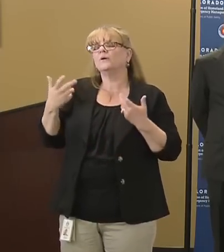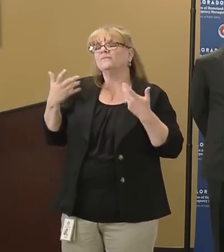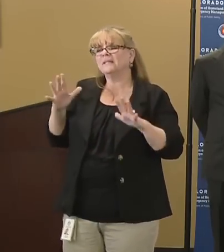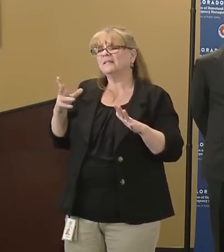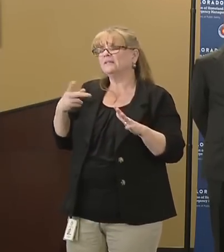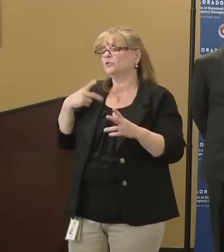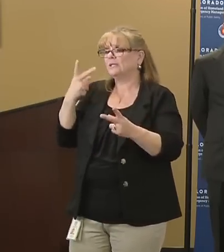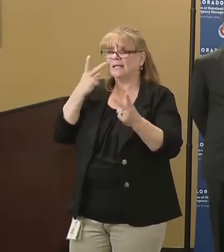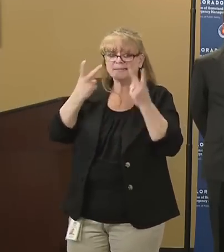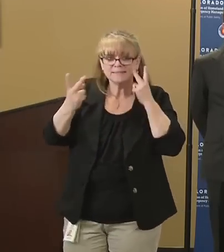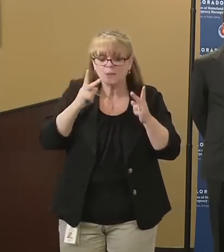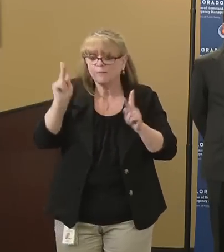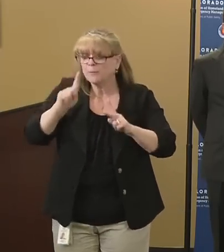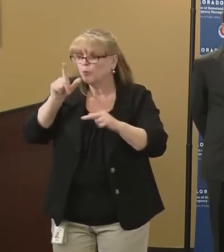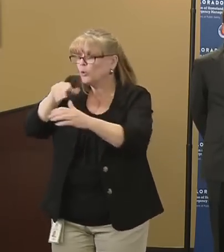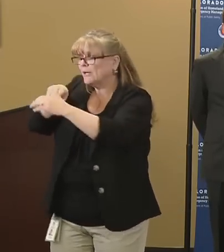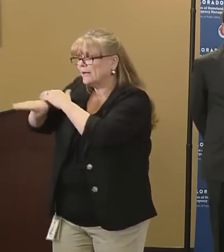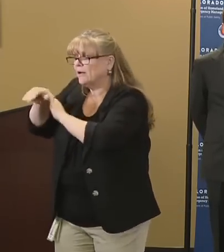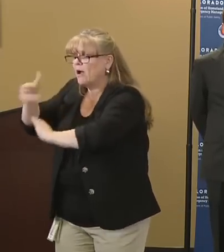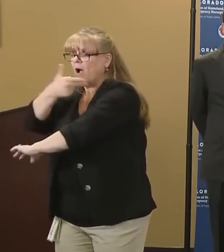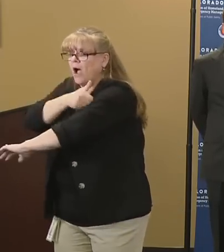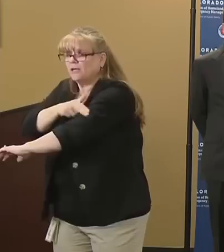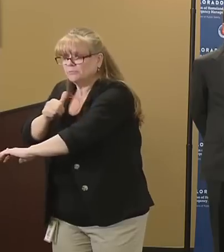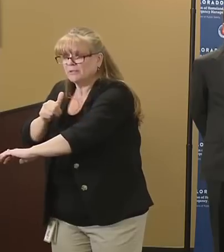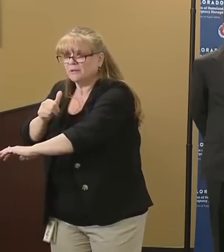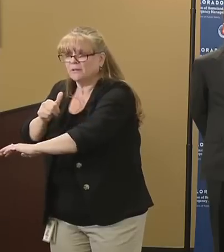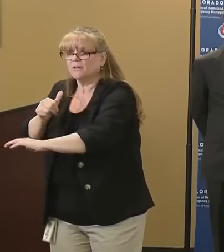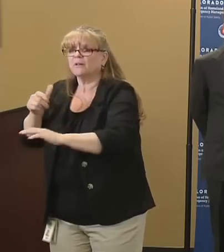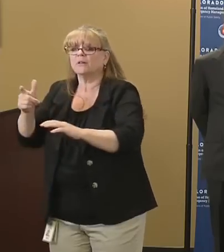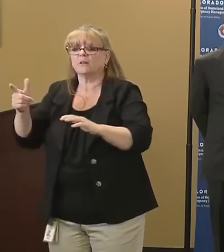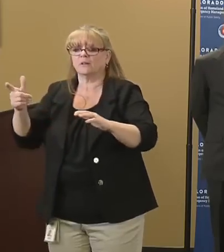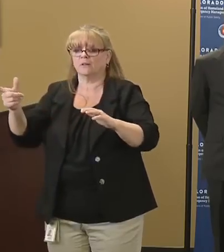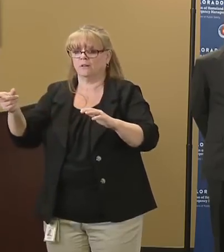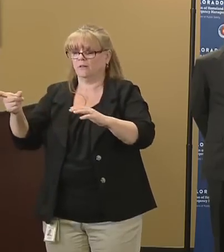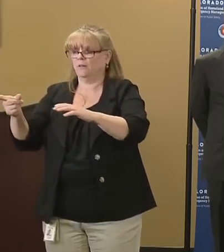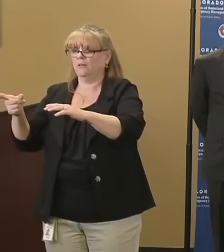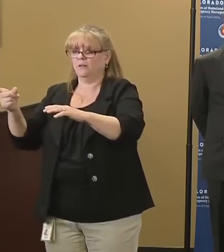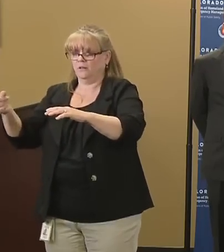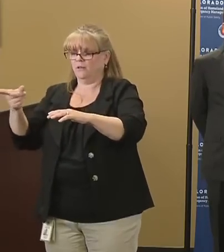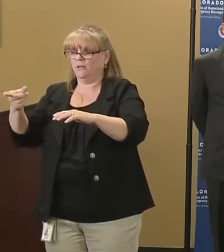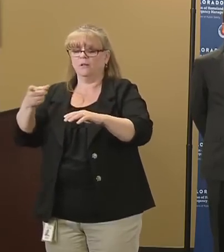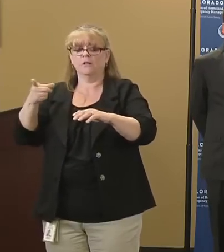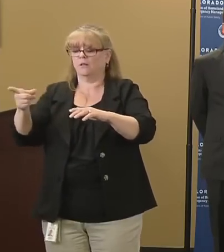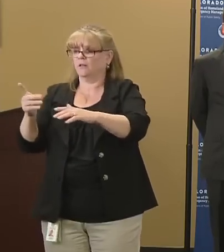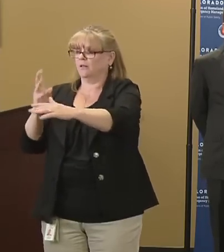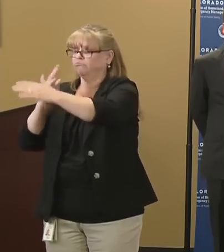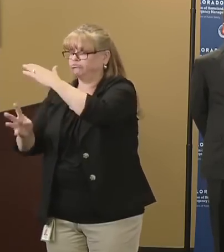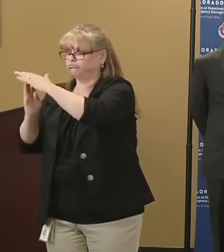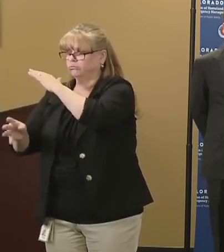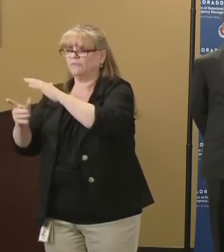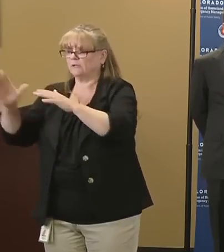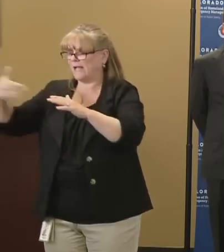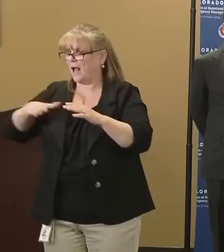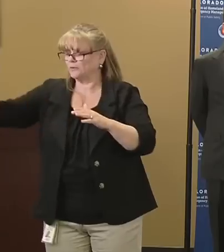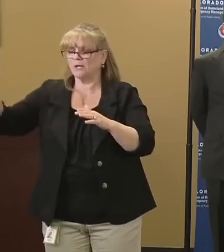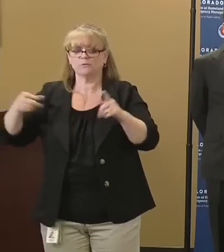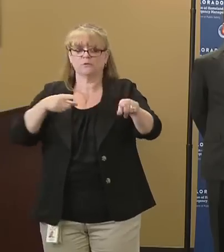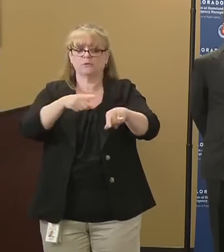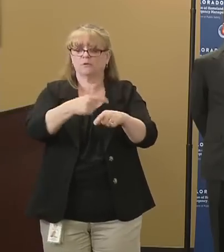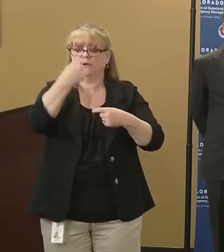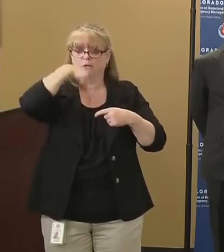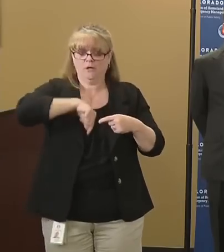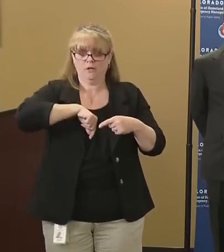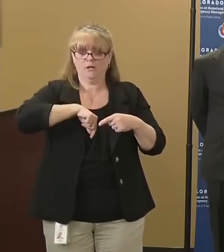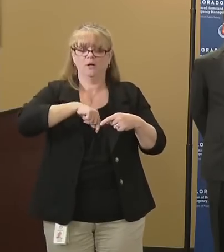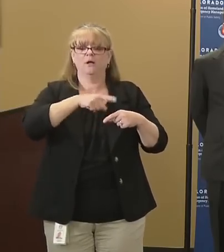hospital census is steadily increasing, putting even more strain on our capacity and our resources. All across our